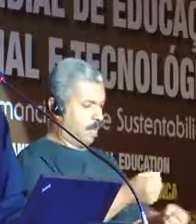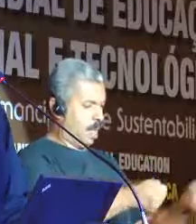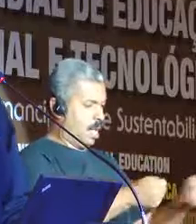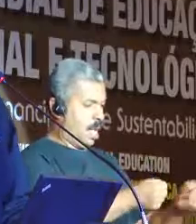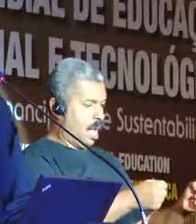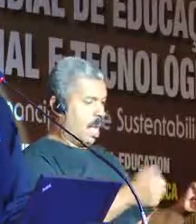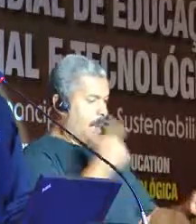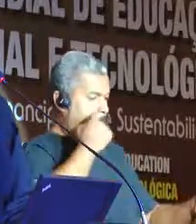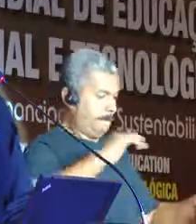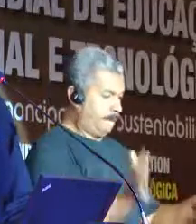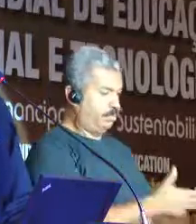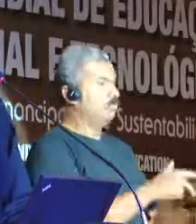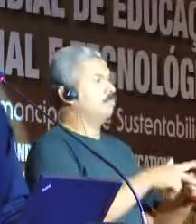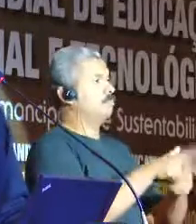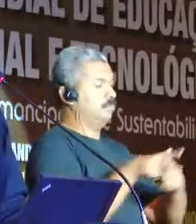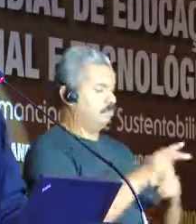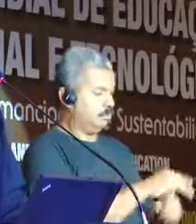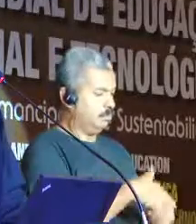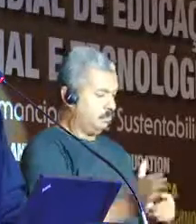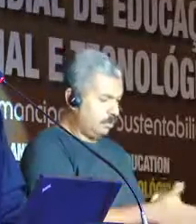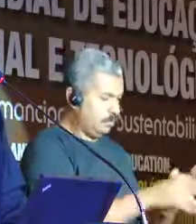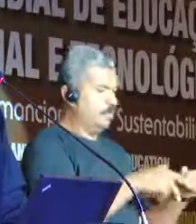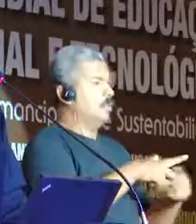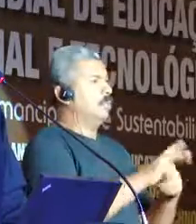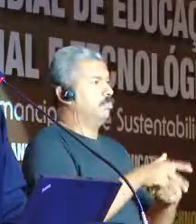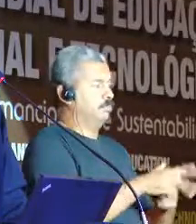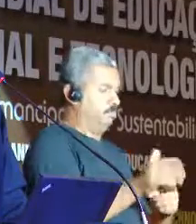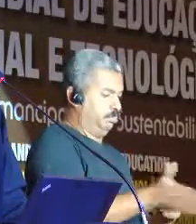And he said to the union head,